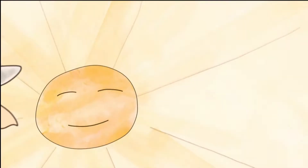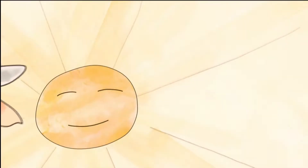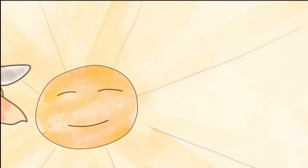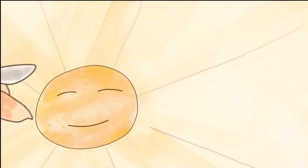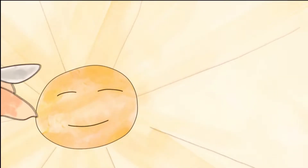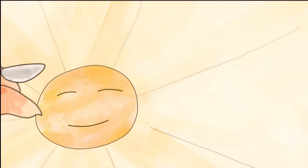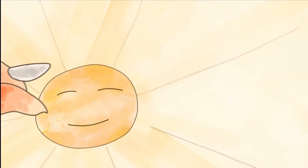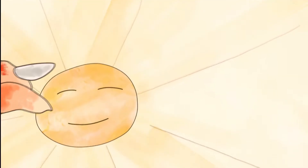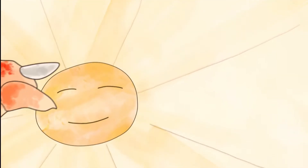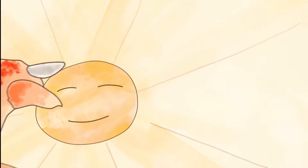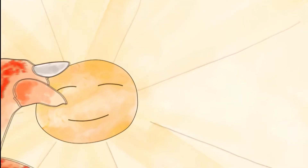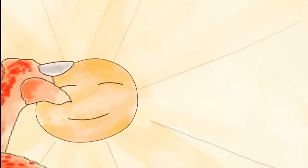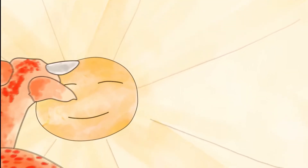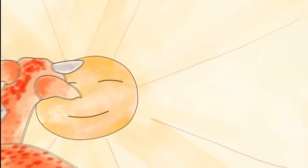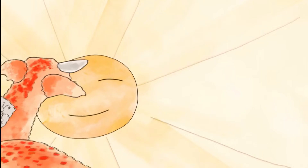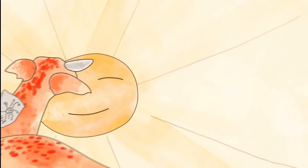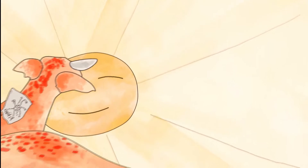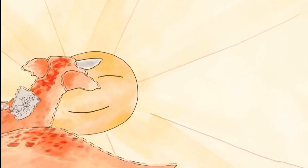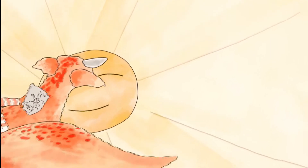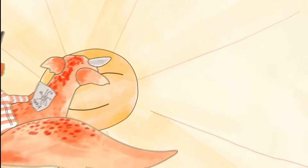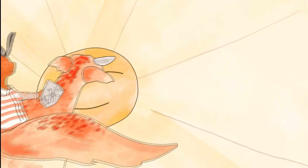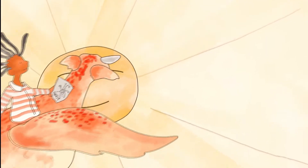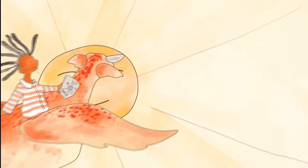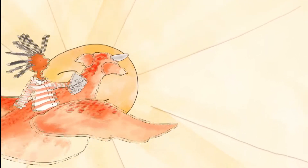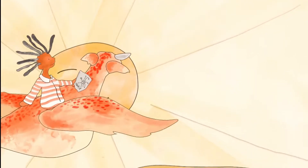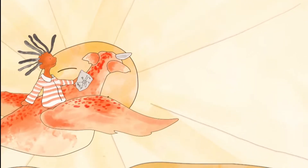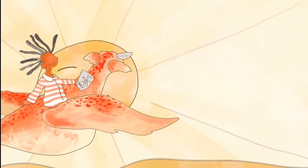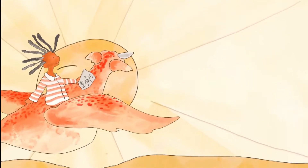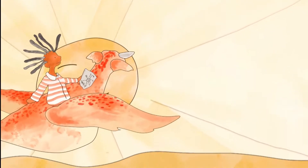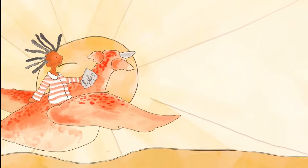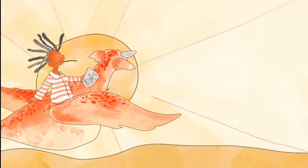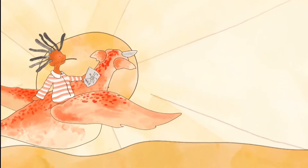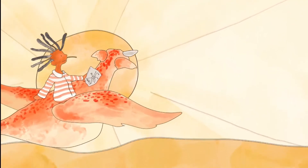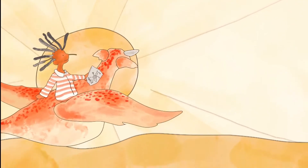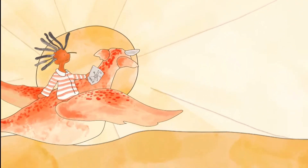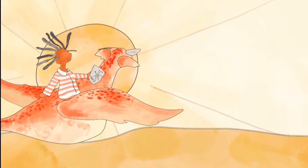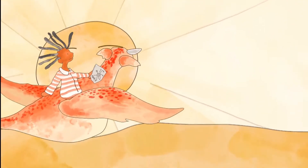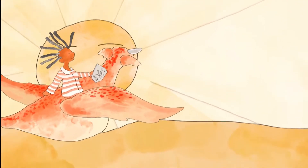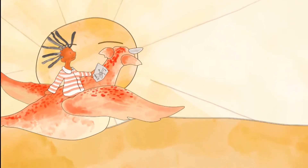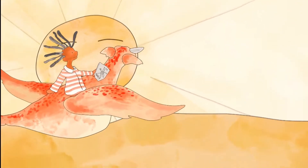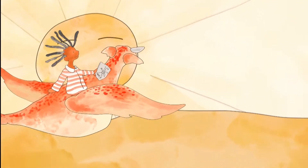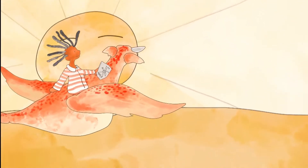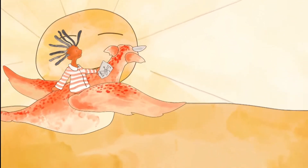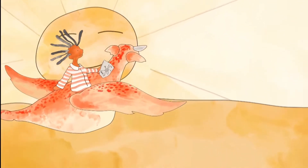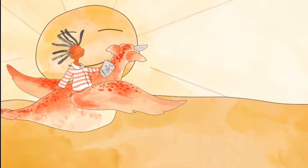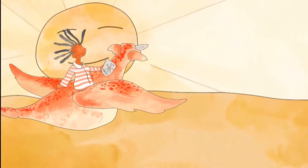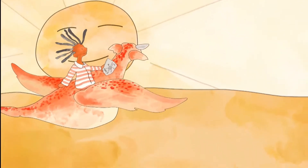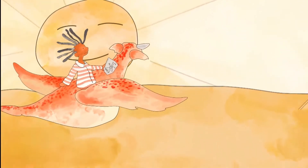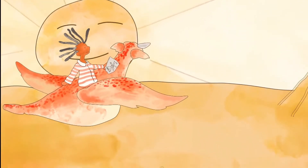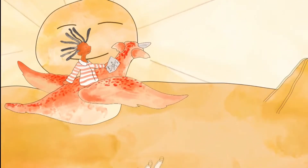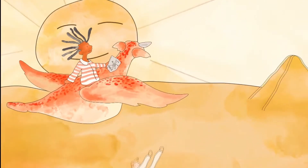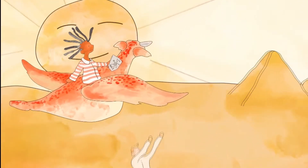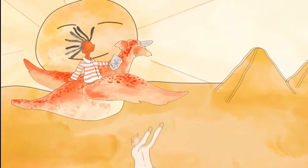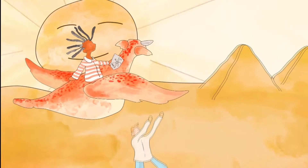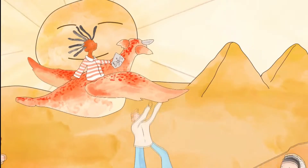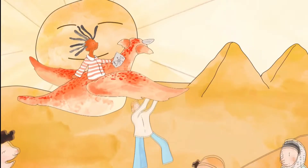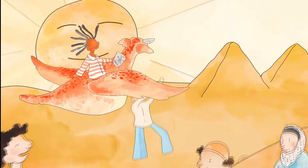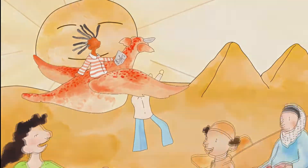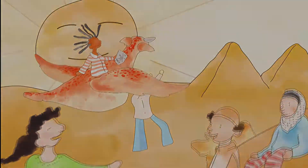As the sun rose, they landed in a lovely desert by pyramids where a small group of children were